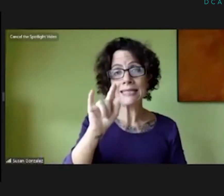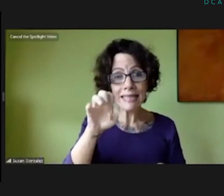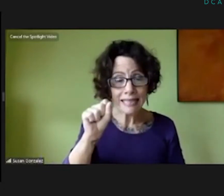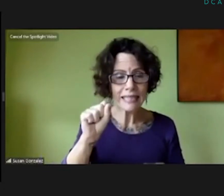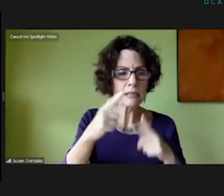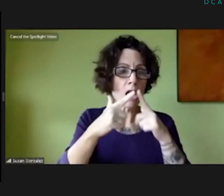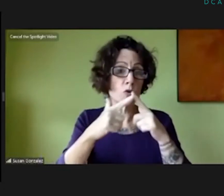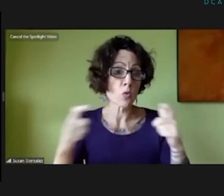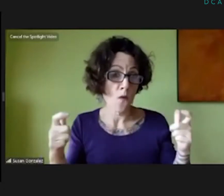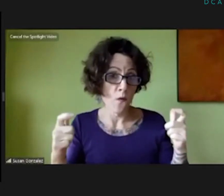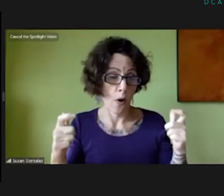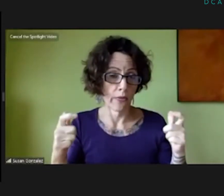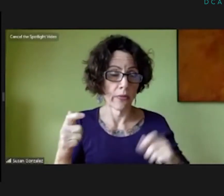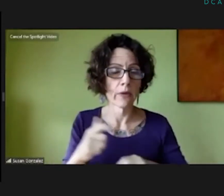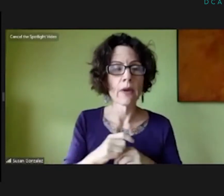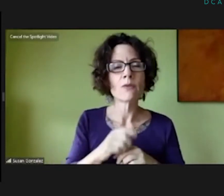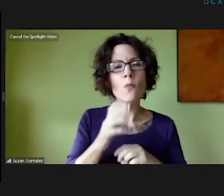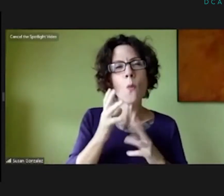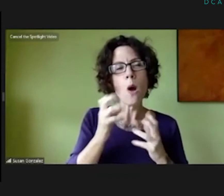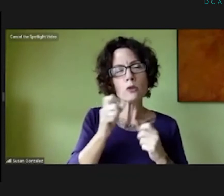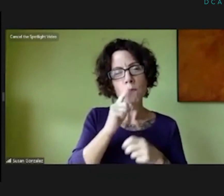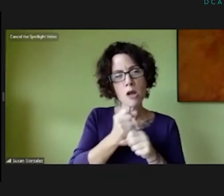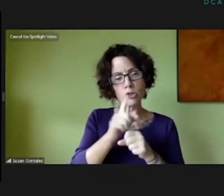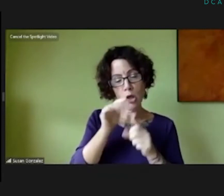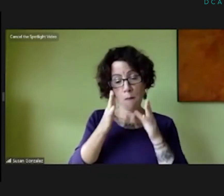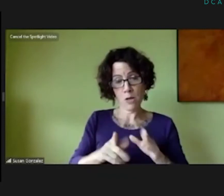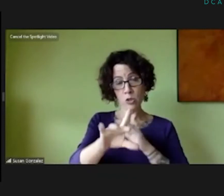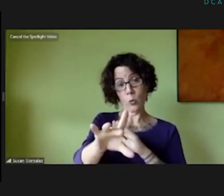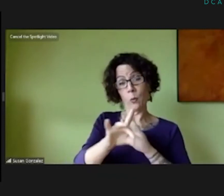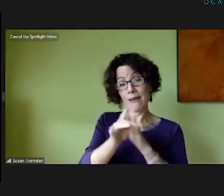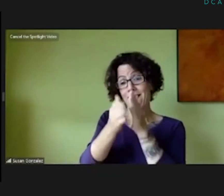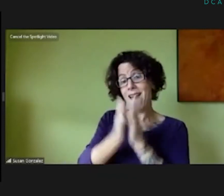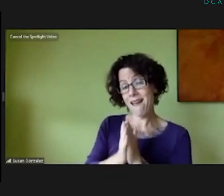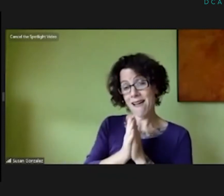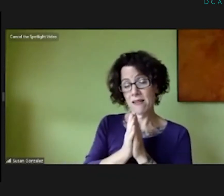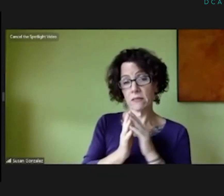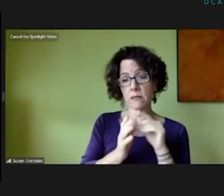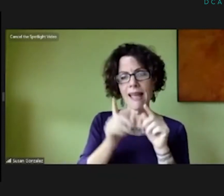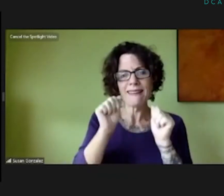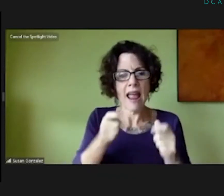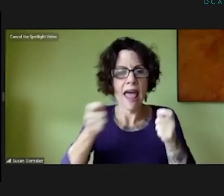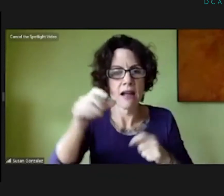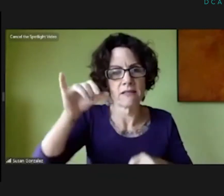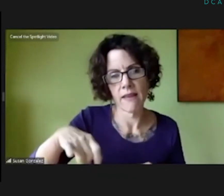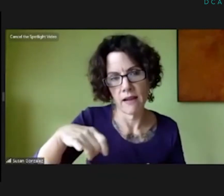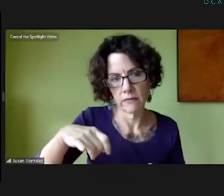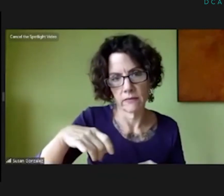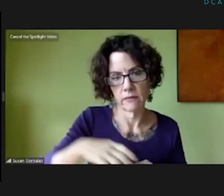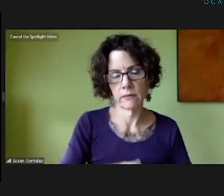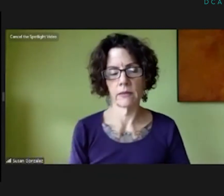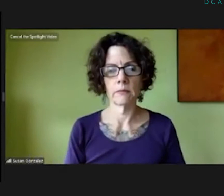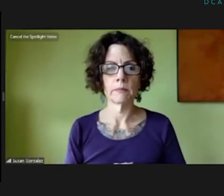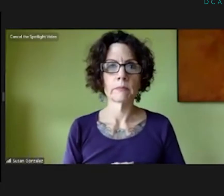appearances, contacting different organizations or entities, and so forth. You